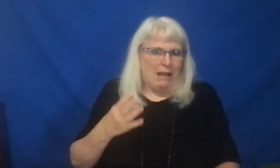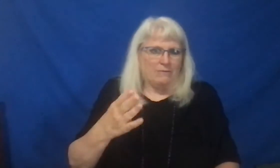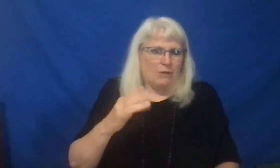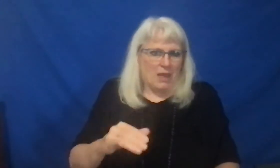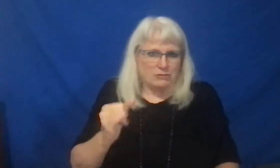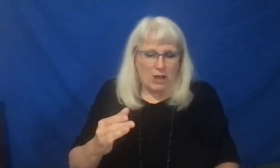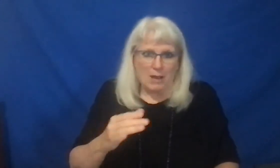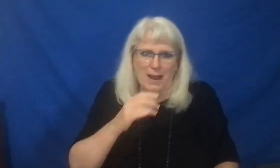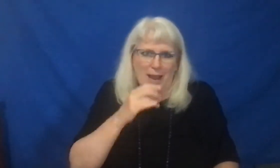do.